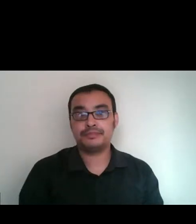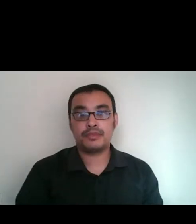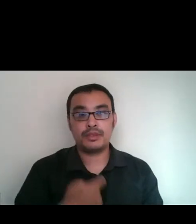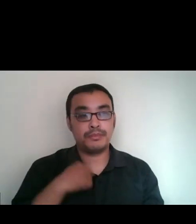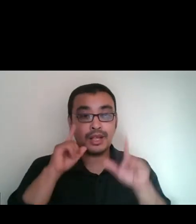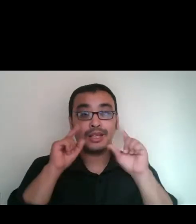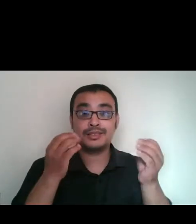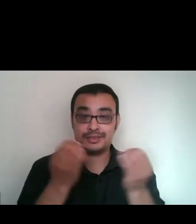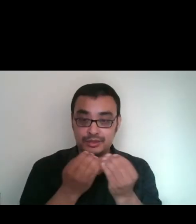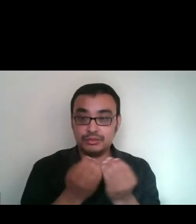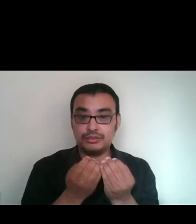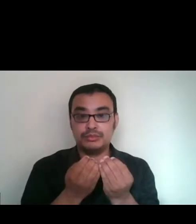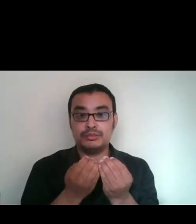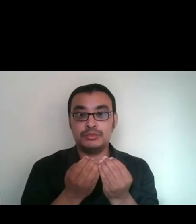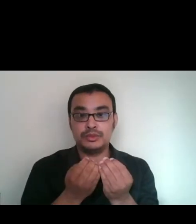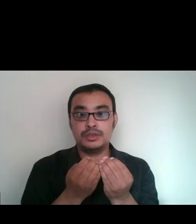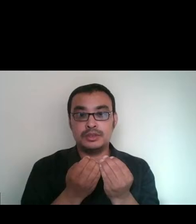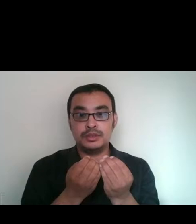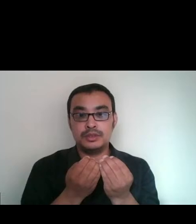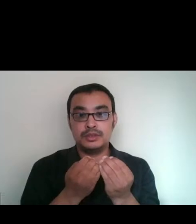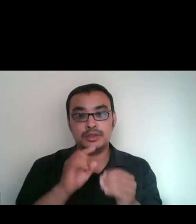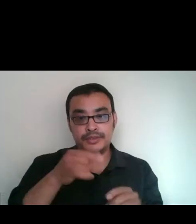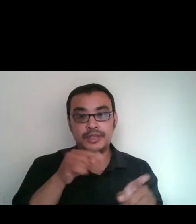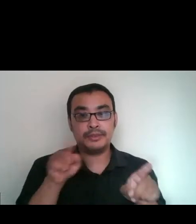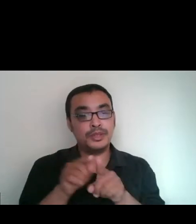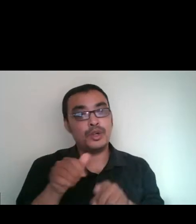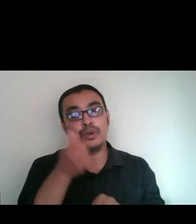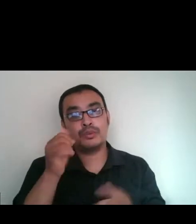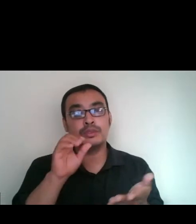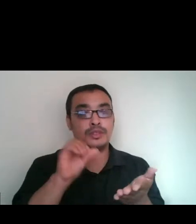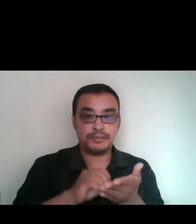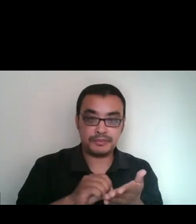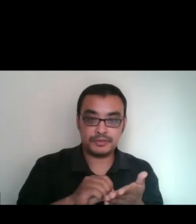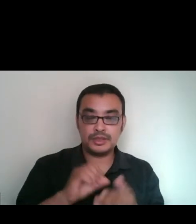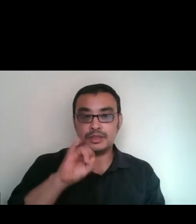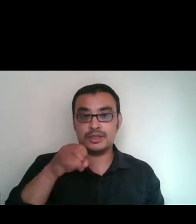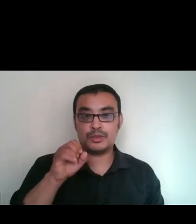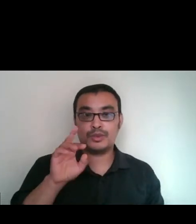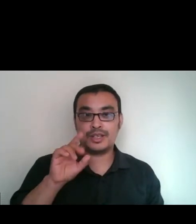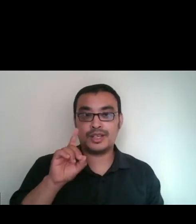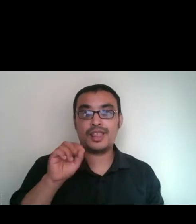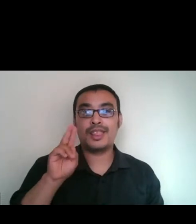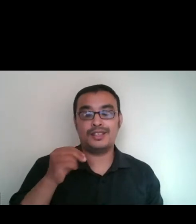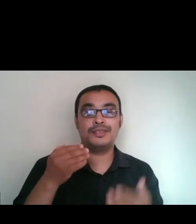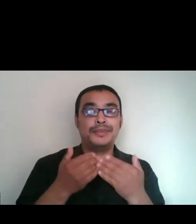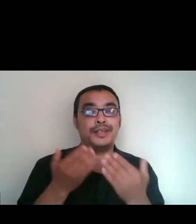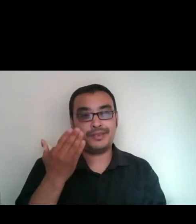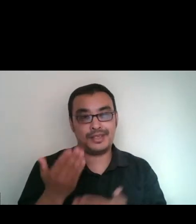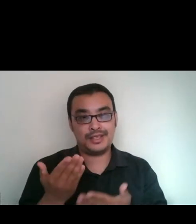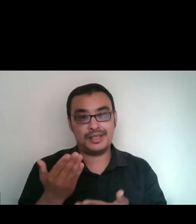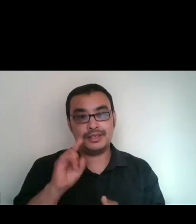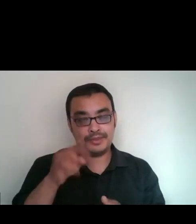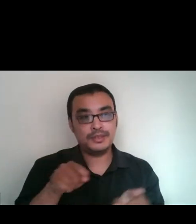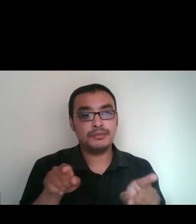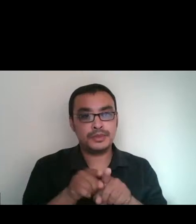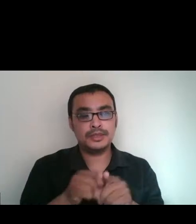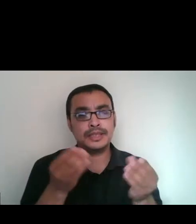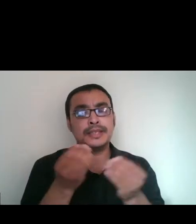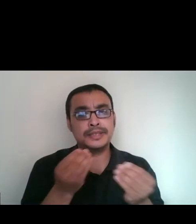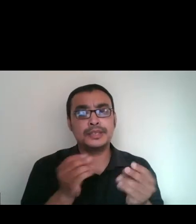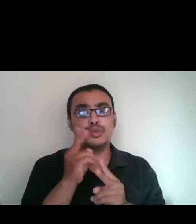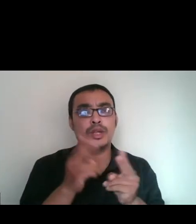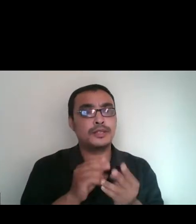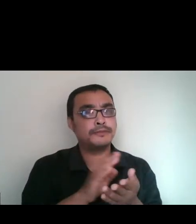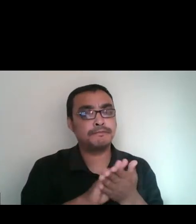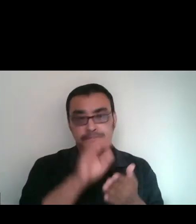Jordan. So main things that I would like to highlight from here that we took that no SDGs without cooperation and